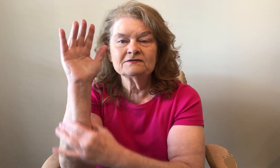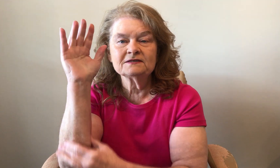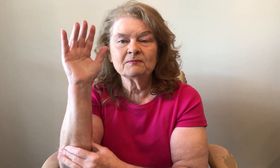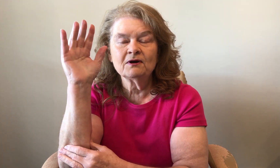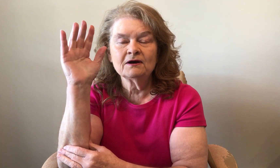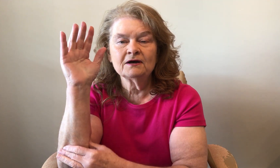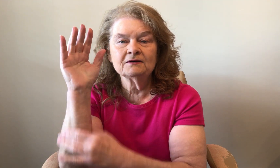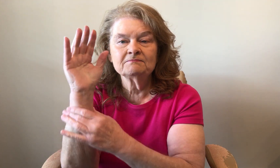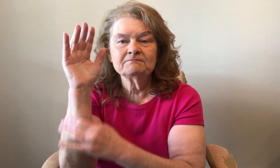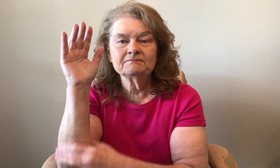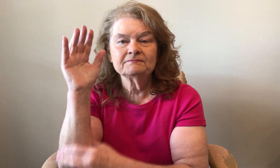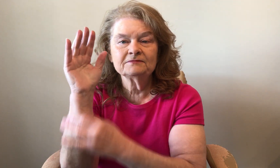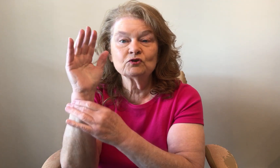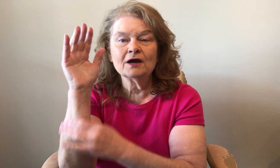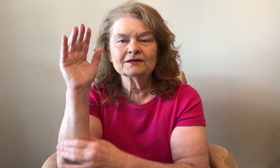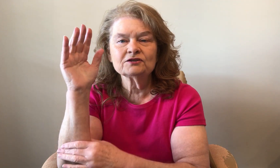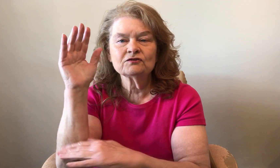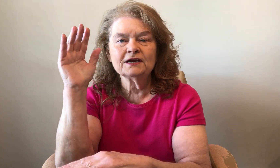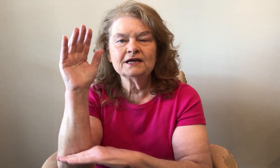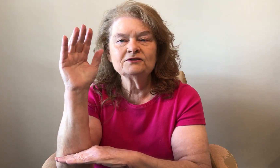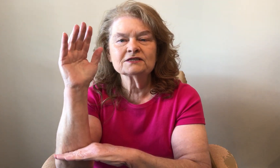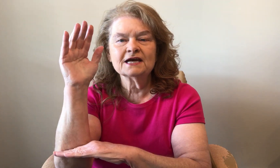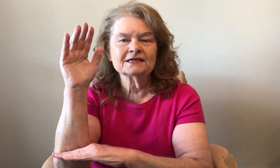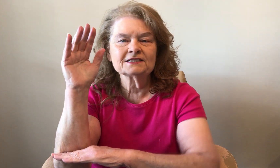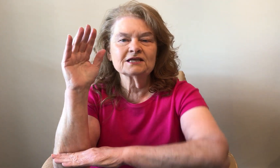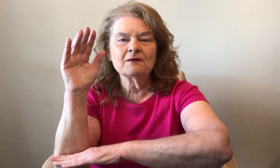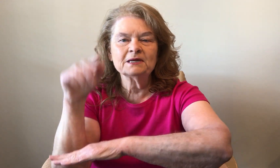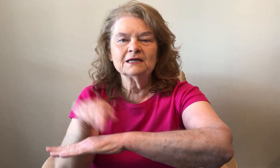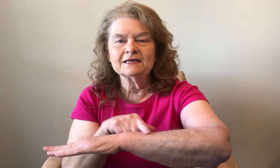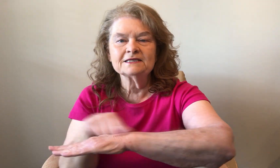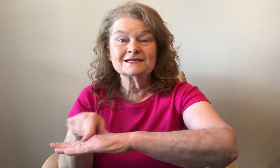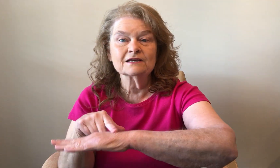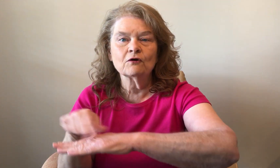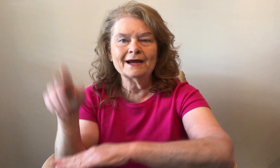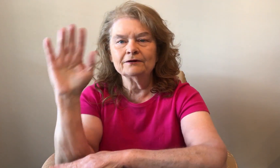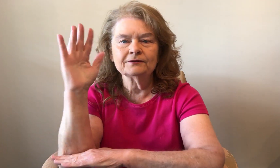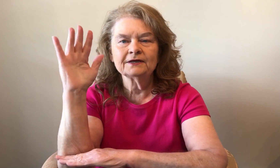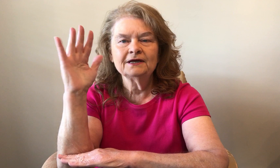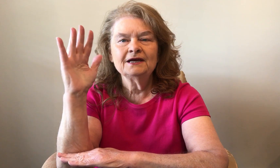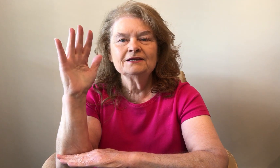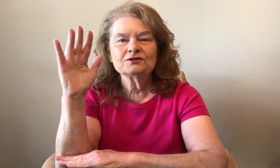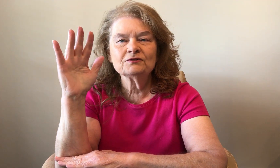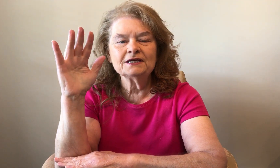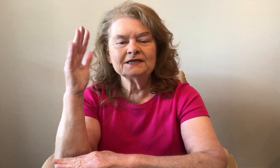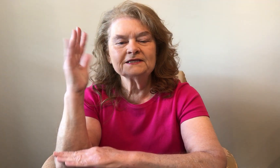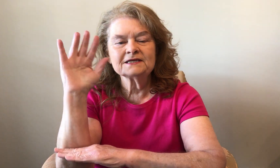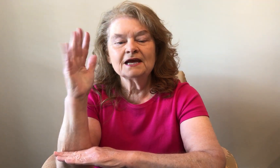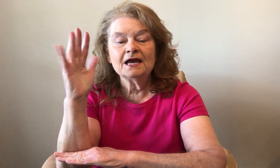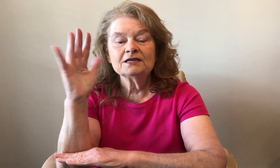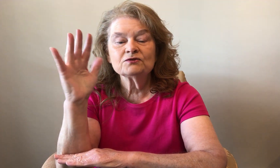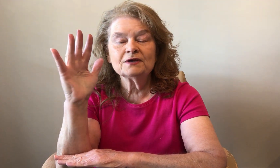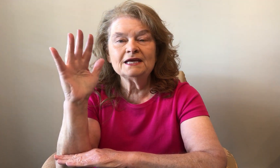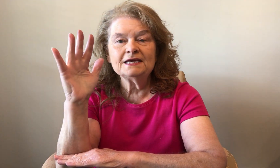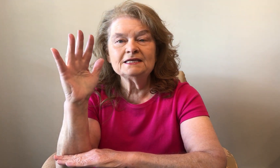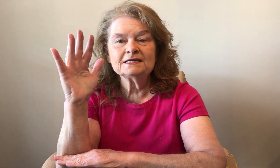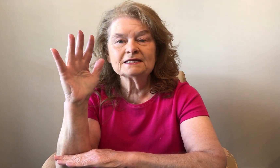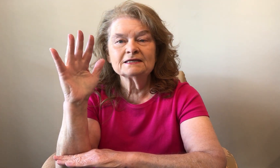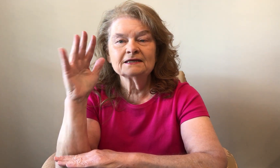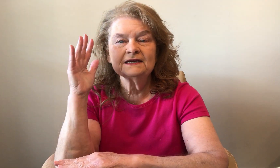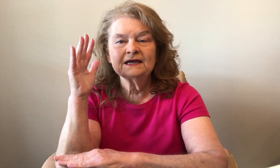the trunk of the tree, and you're just kind of stopping it like this is the ground. Trees. Trees